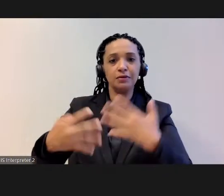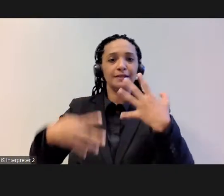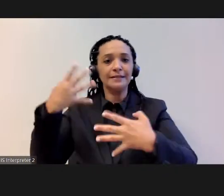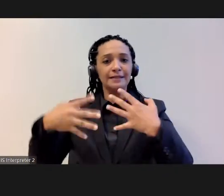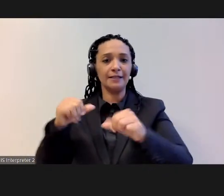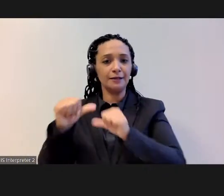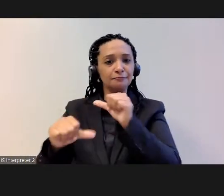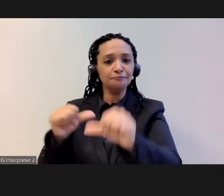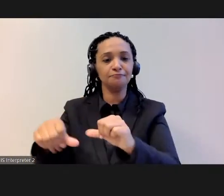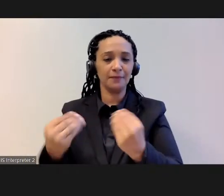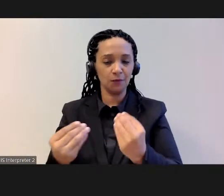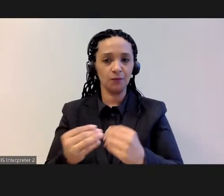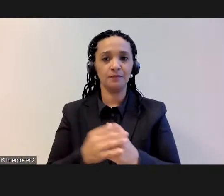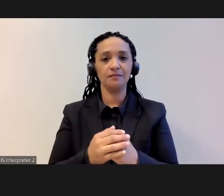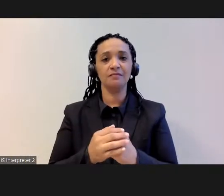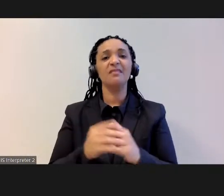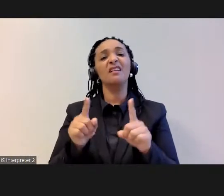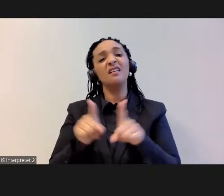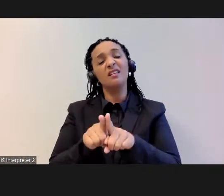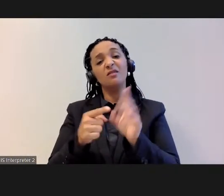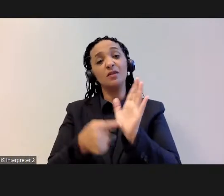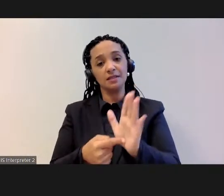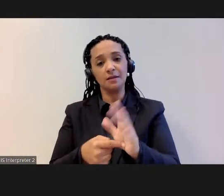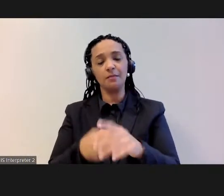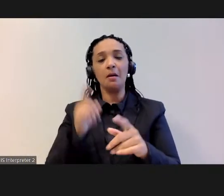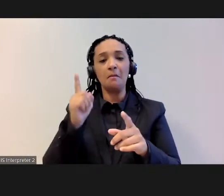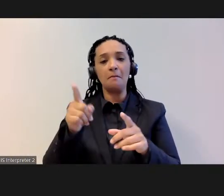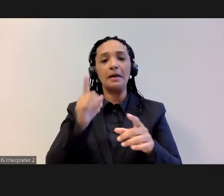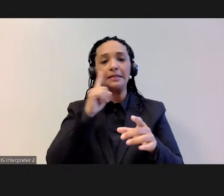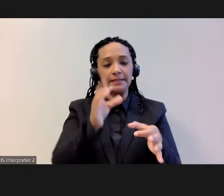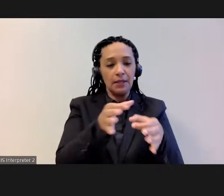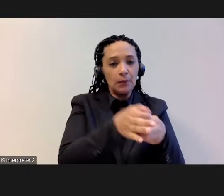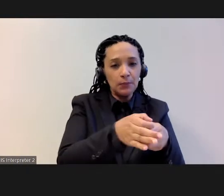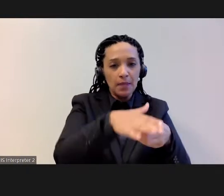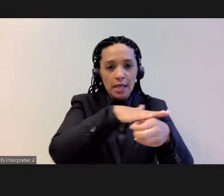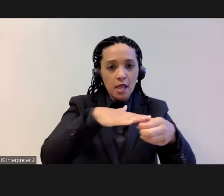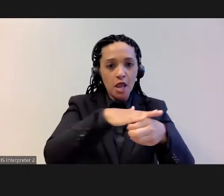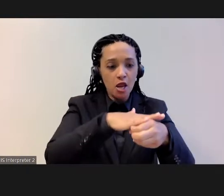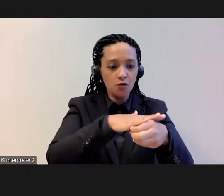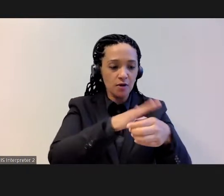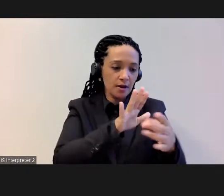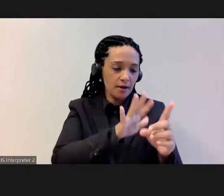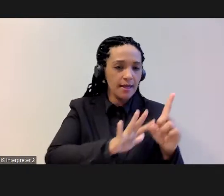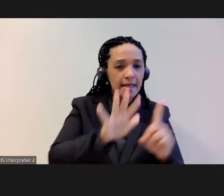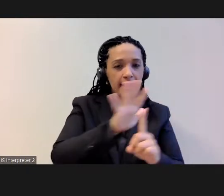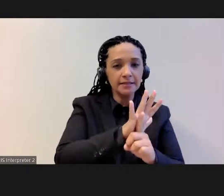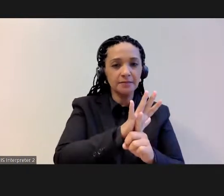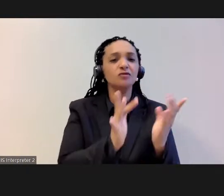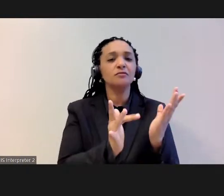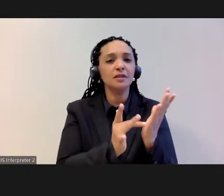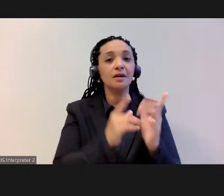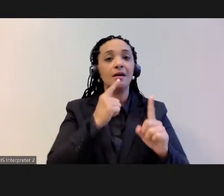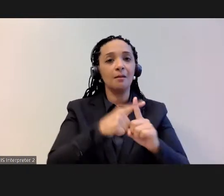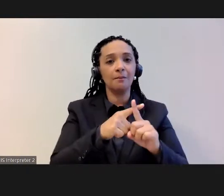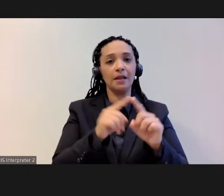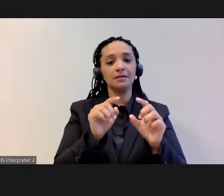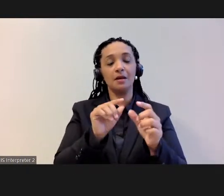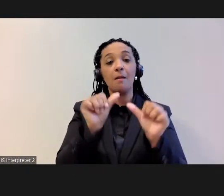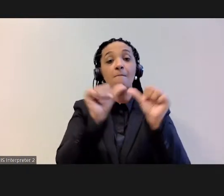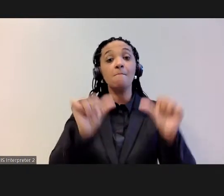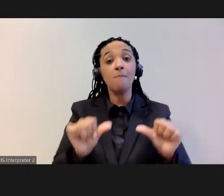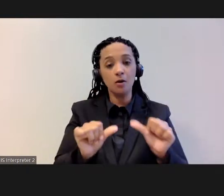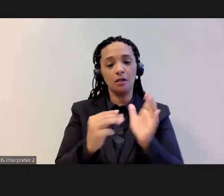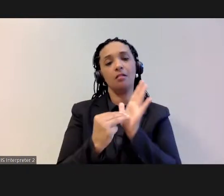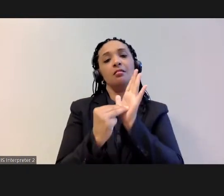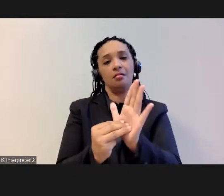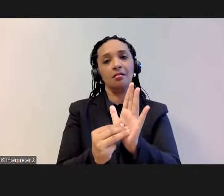data. So small area estimations, techniques, some of the new things that are coming up, and model population estimates. And